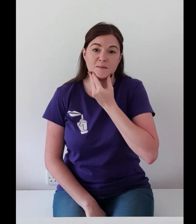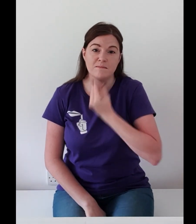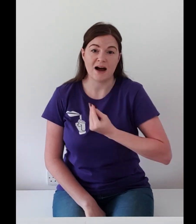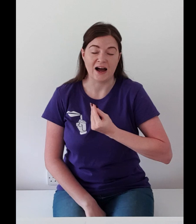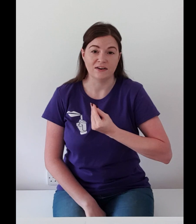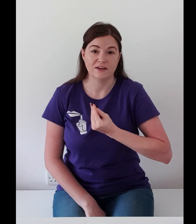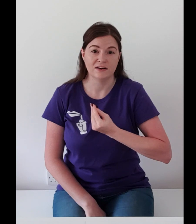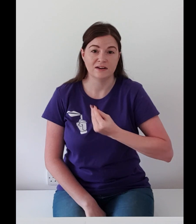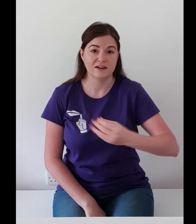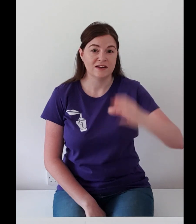man,